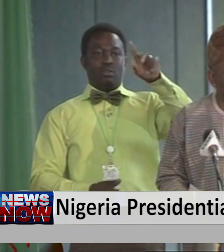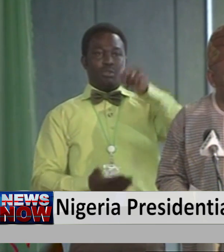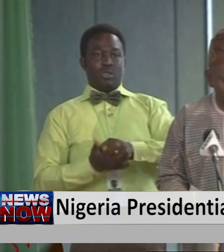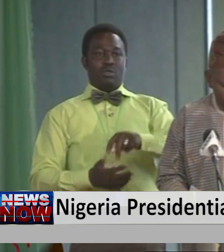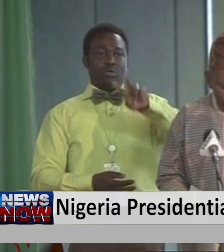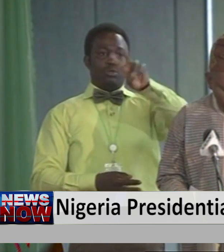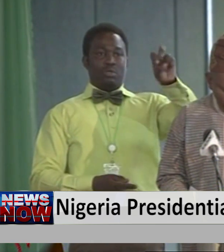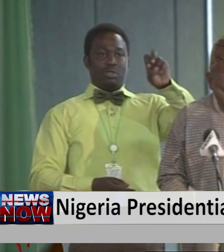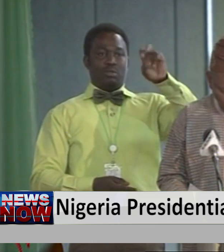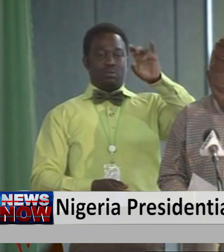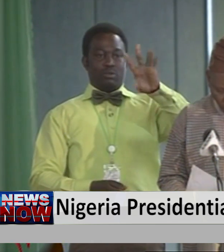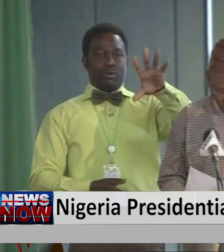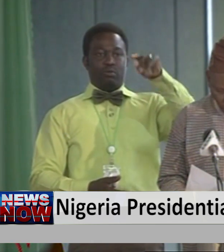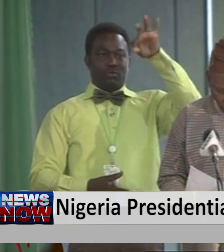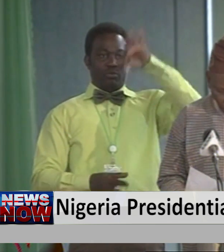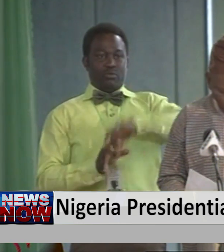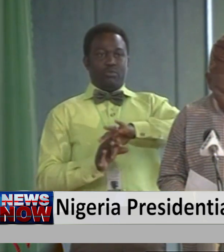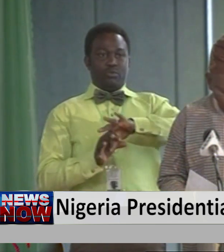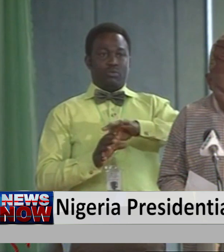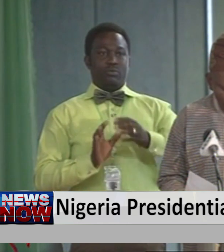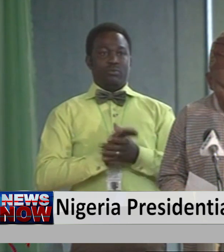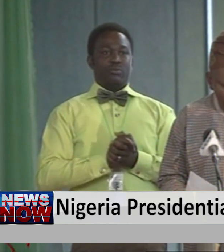723,255 votes.